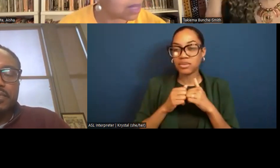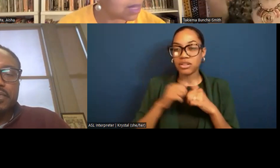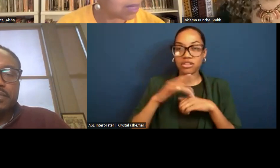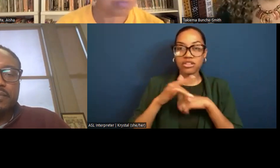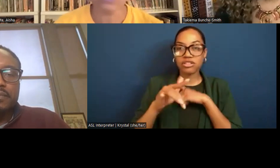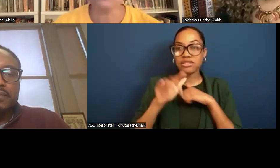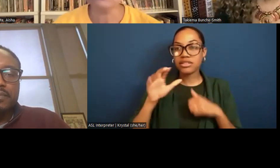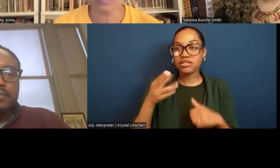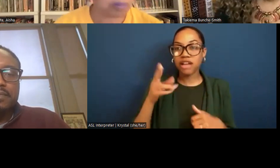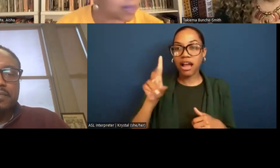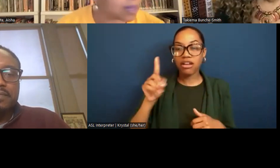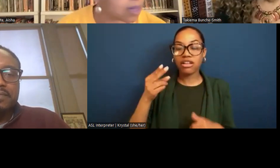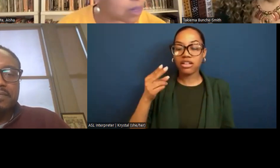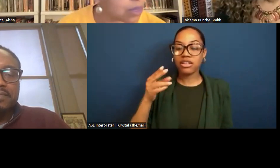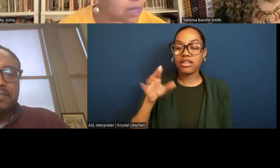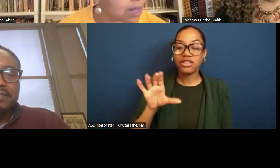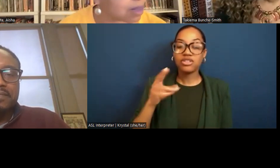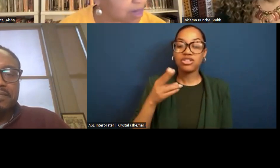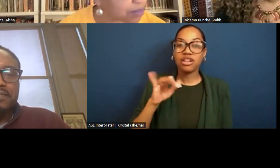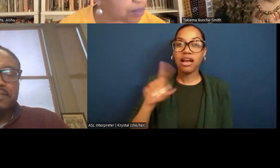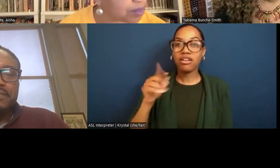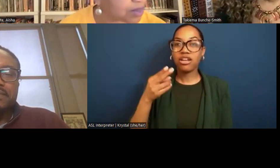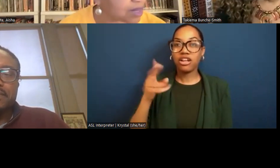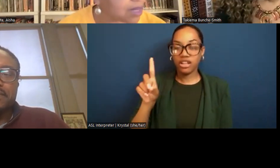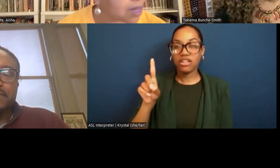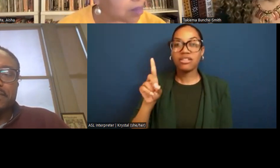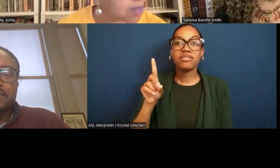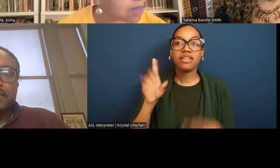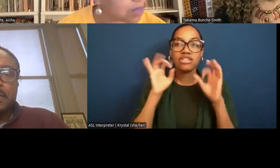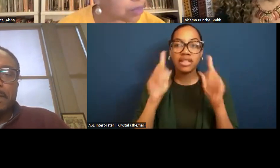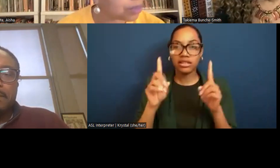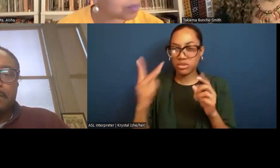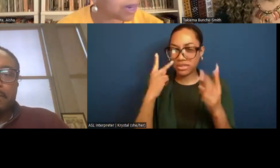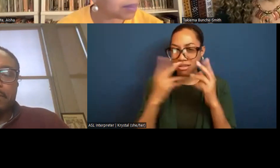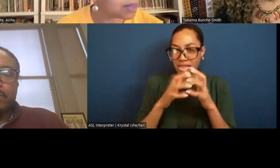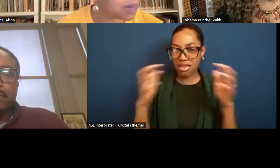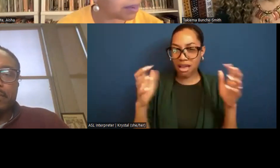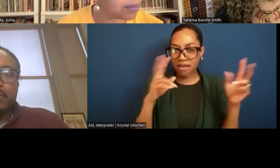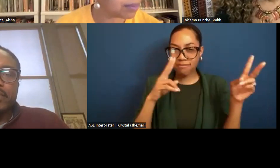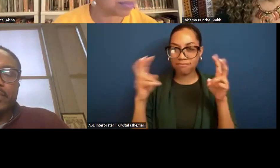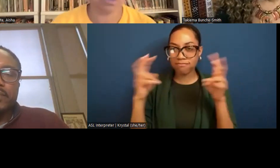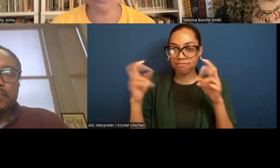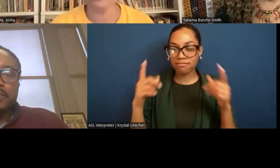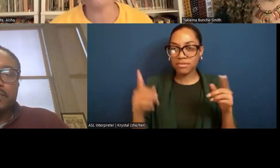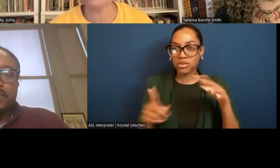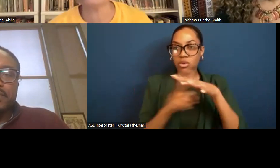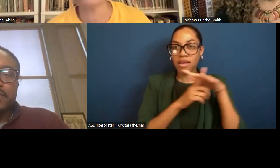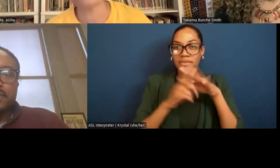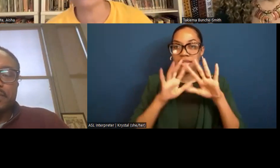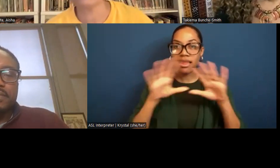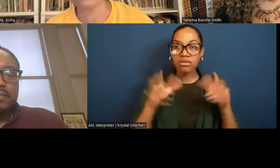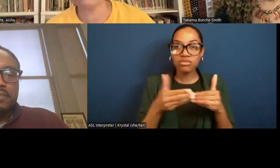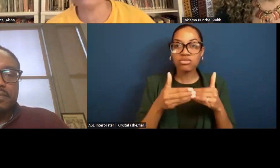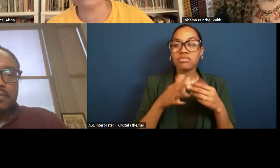organizations related to the topic, including in classrooms and among teachers, parents, and caregivers regarding